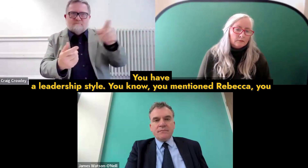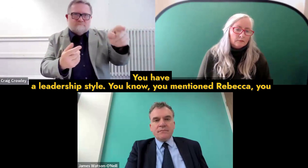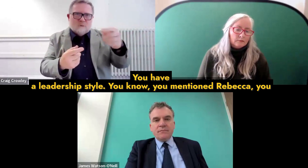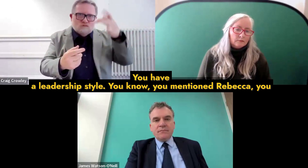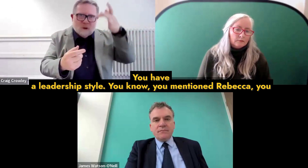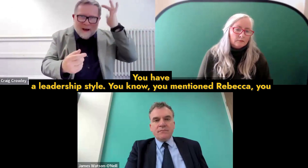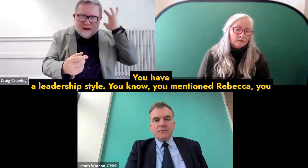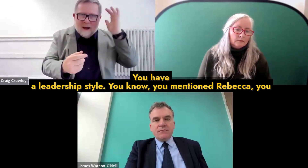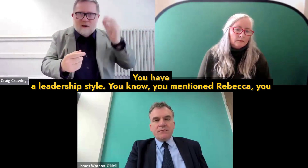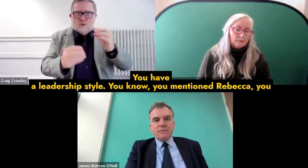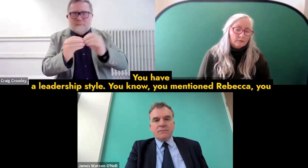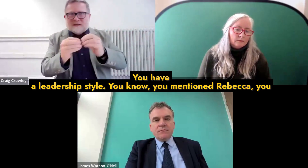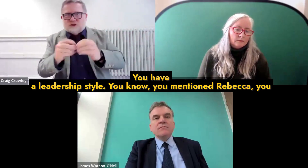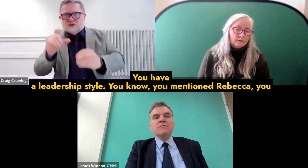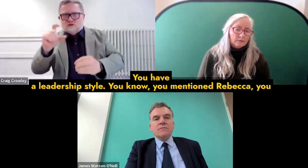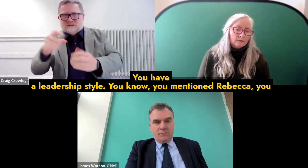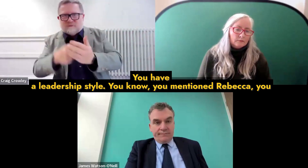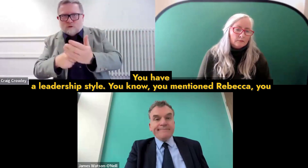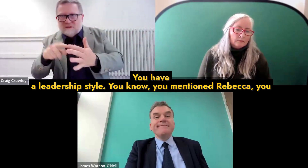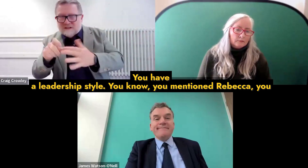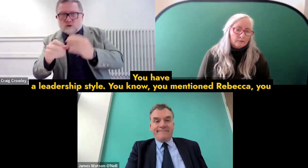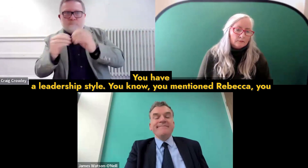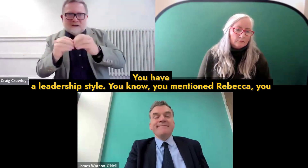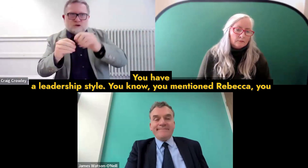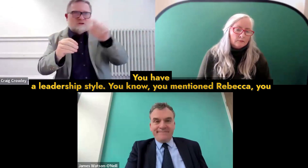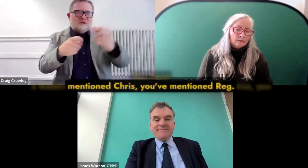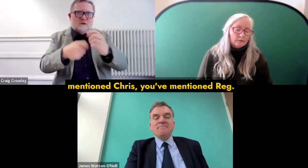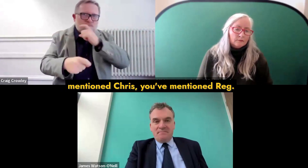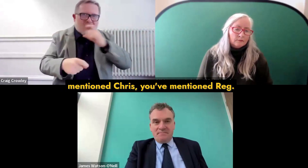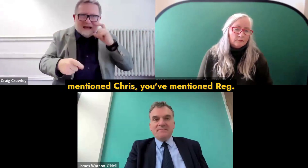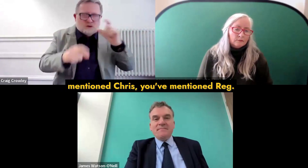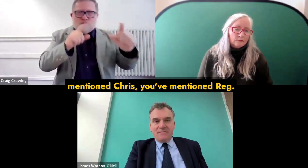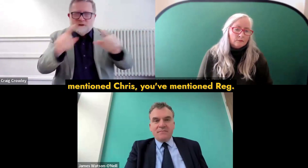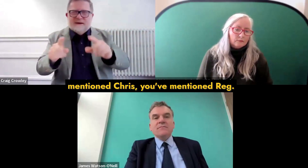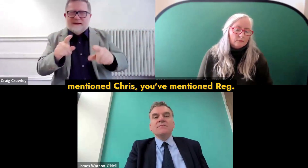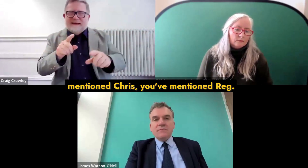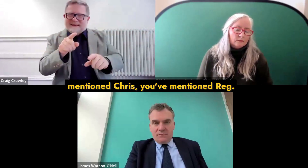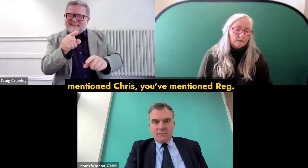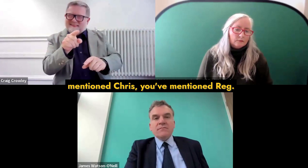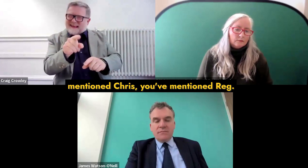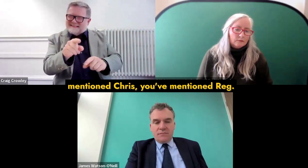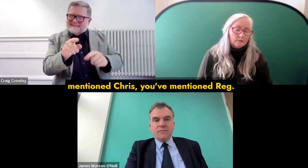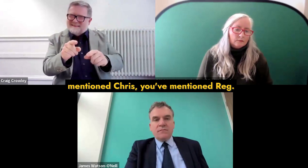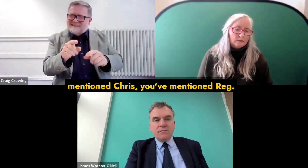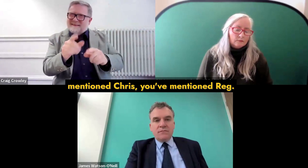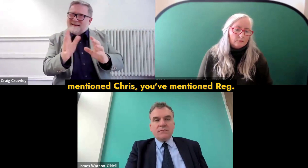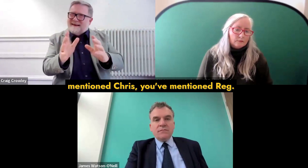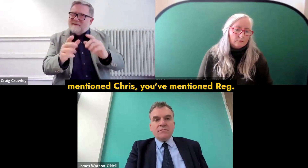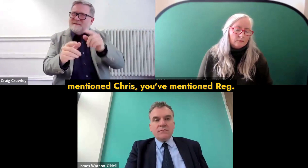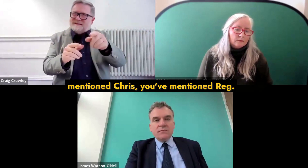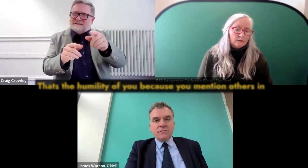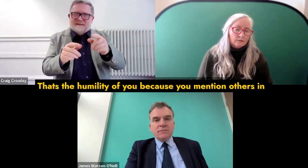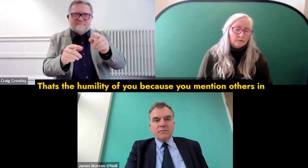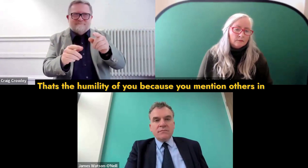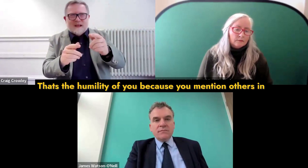style. You mentioned Rebecca, you mentioned Chris, you've mentioned Reg.